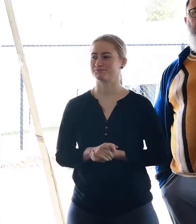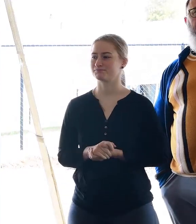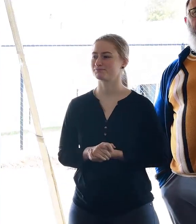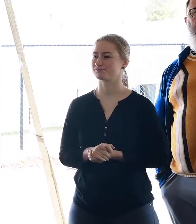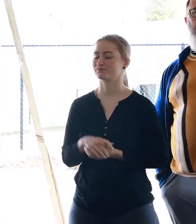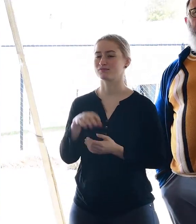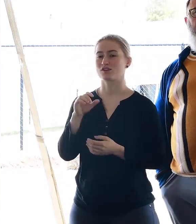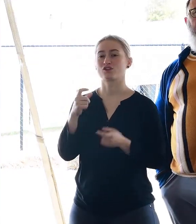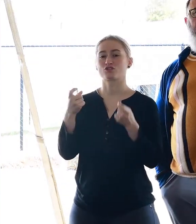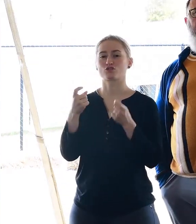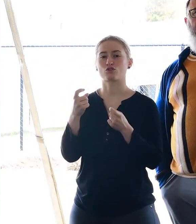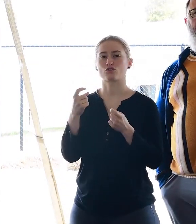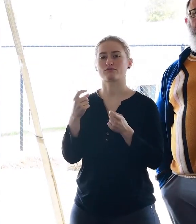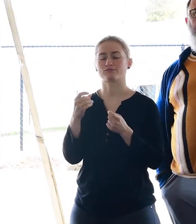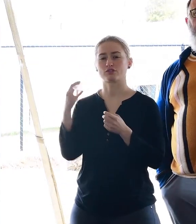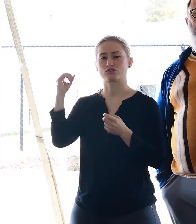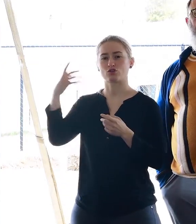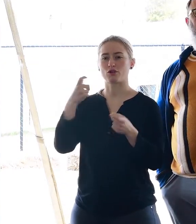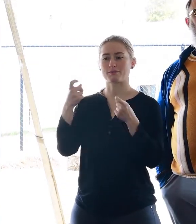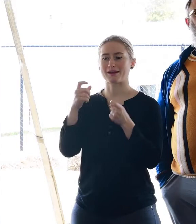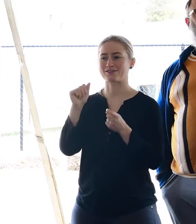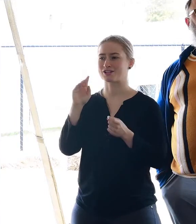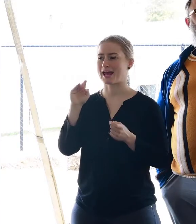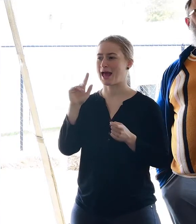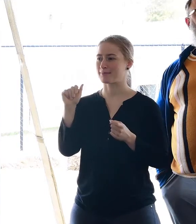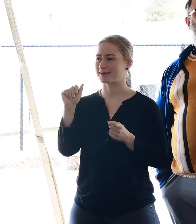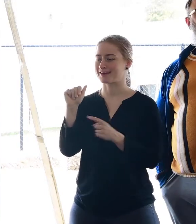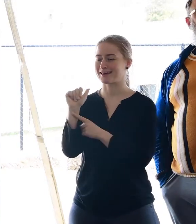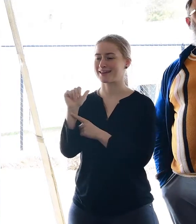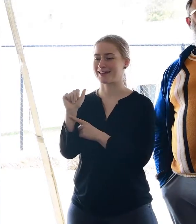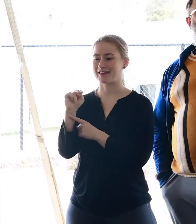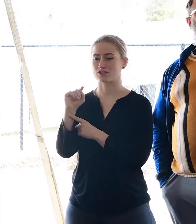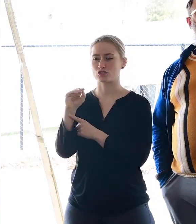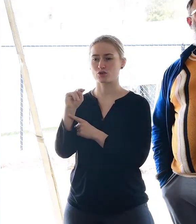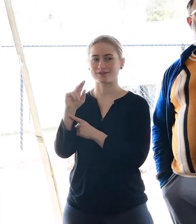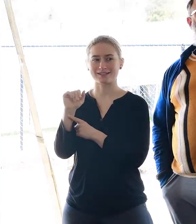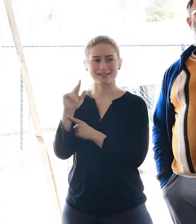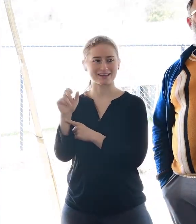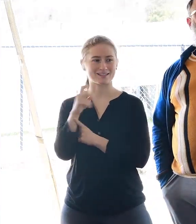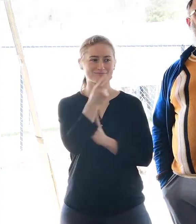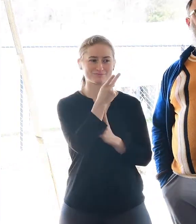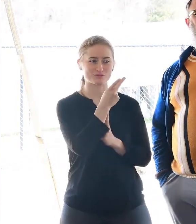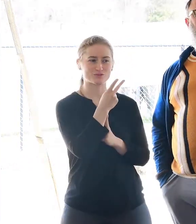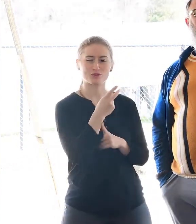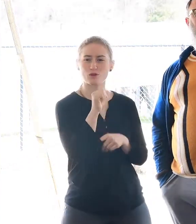the solar manager, Abby Antonini, who the two of them work very closely together. She's also here.